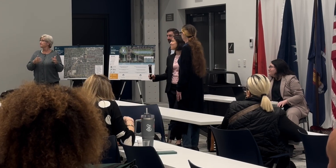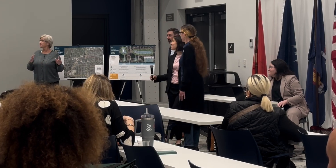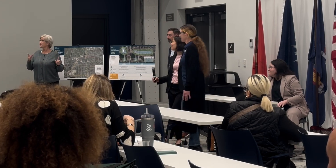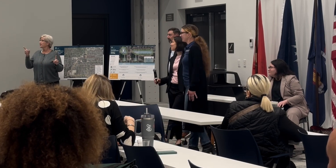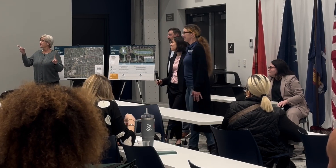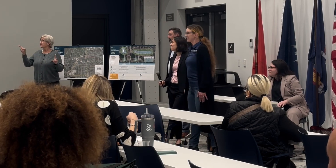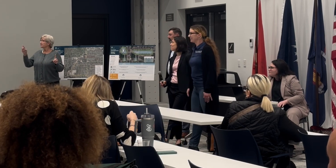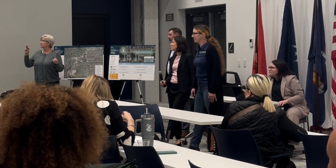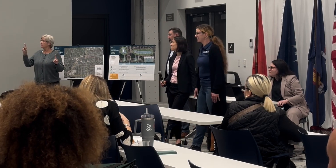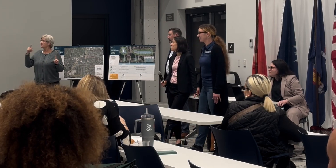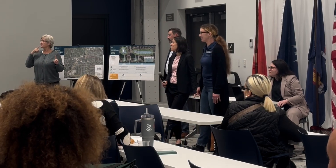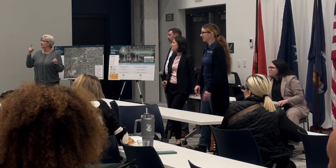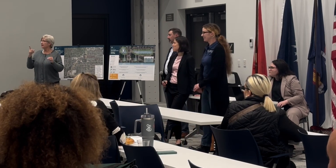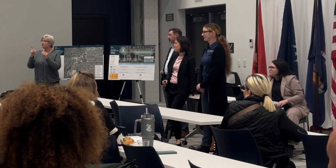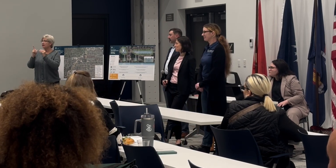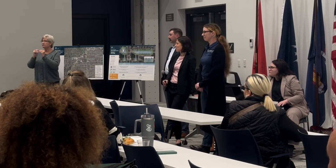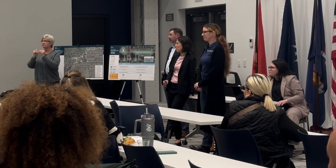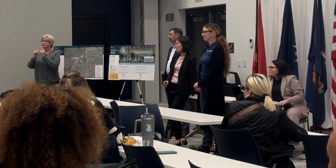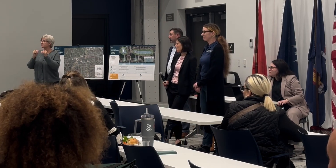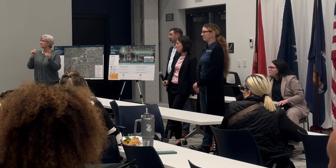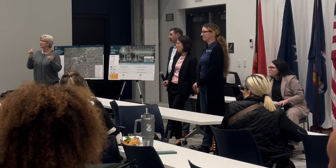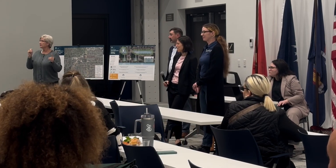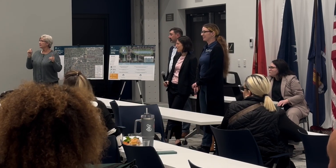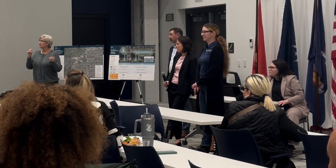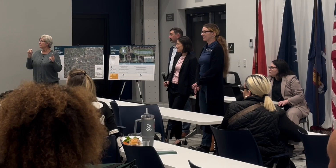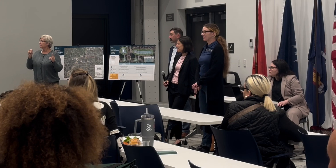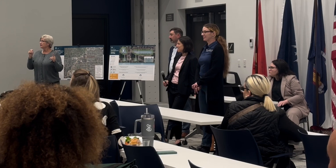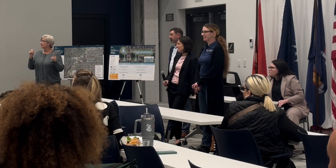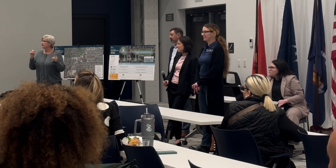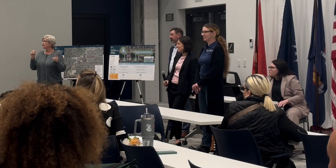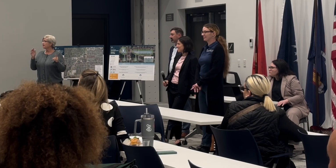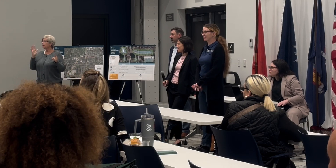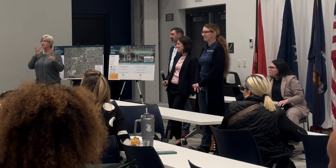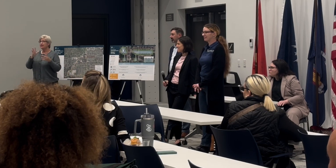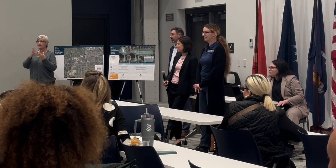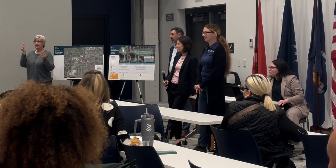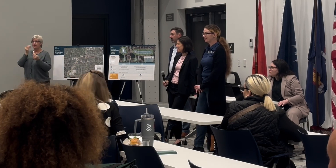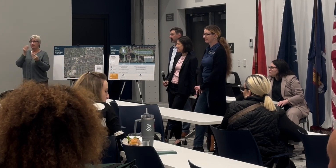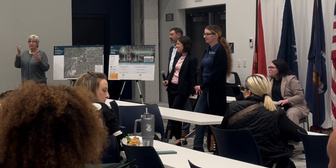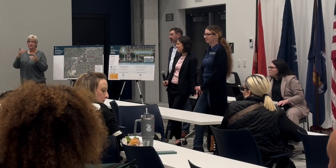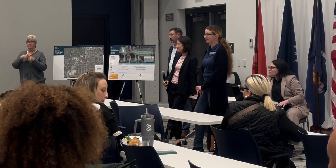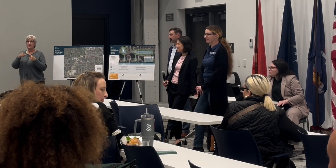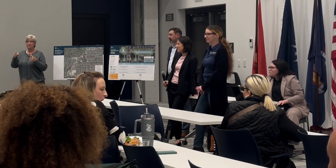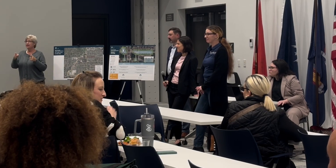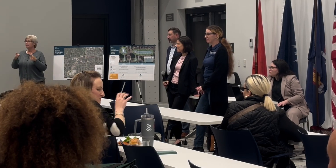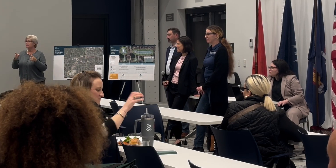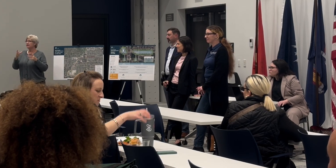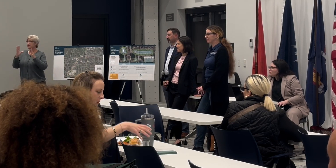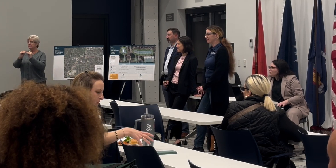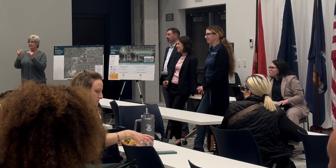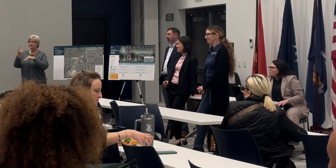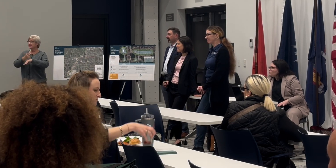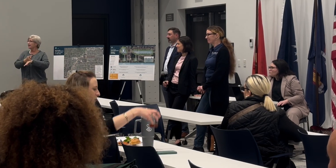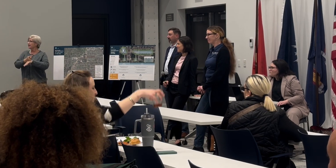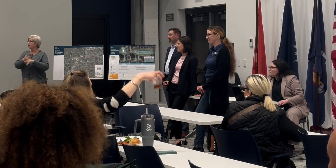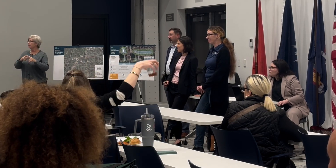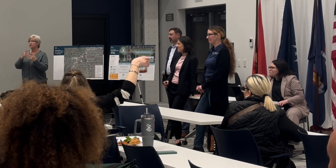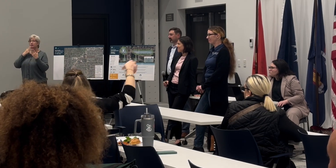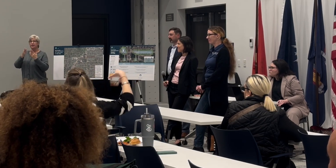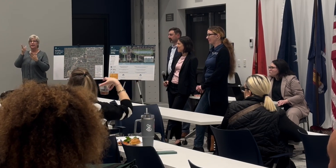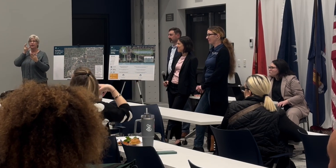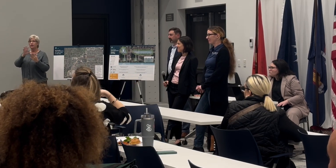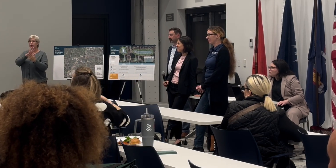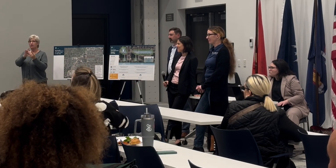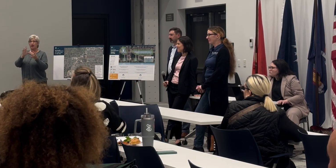And just really quickly, I'm going to plug again. I hope everyone has learned a lot of information from this public hearing. It was just so good to hear all